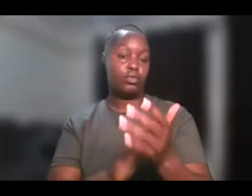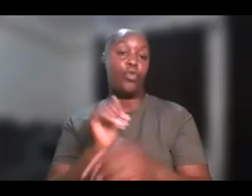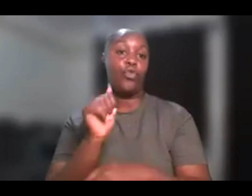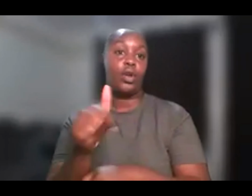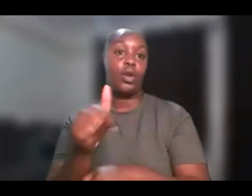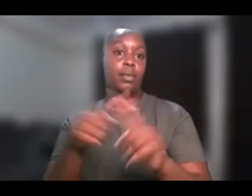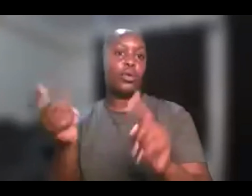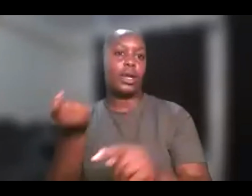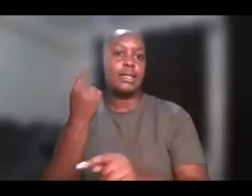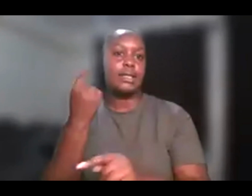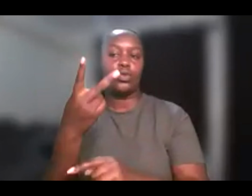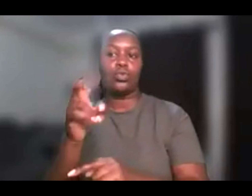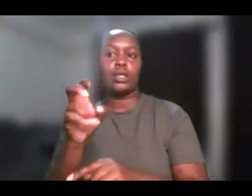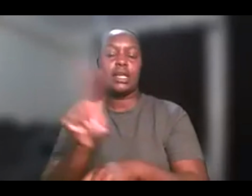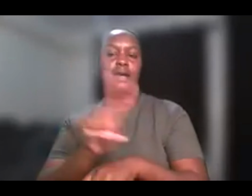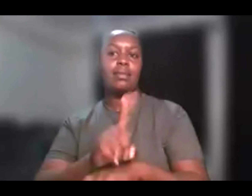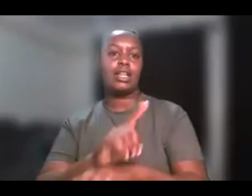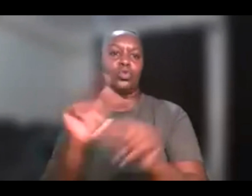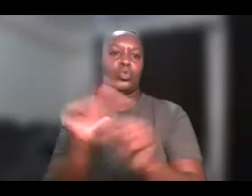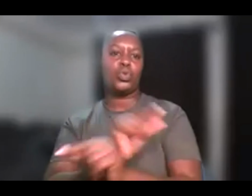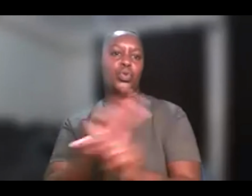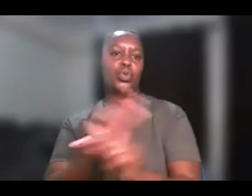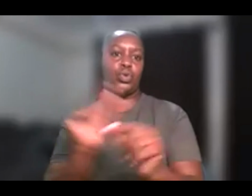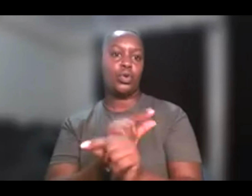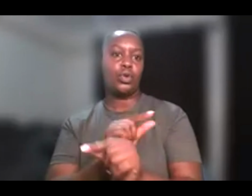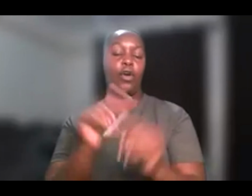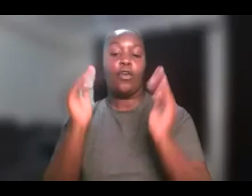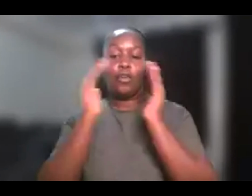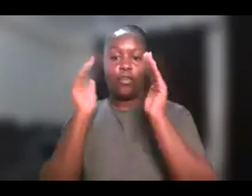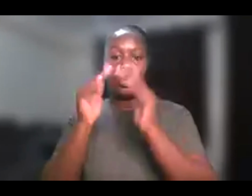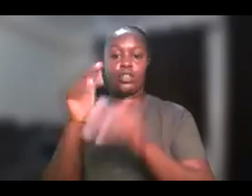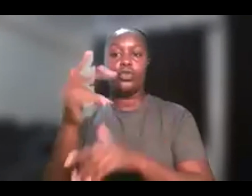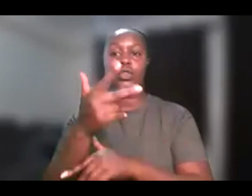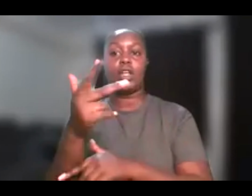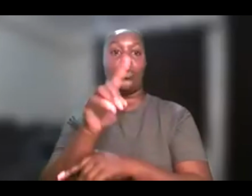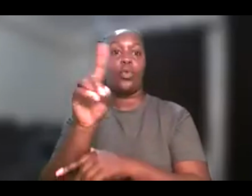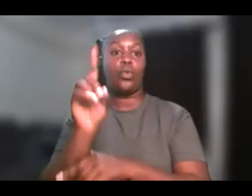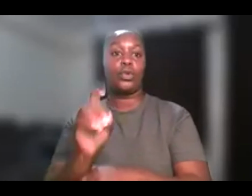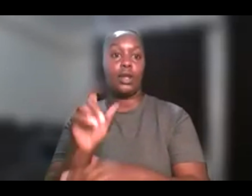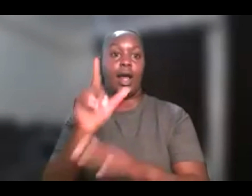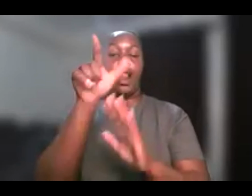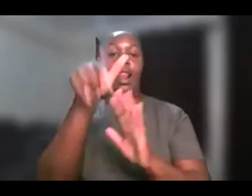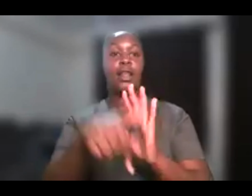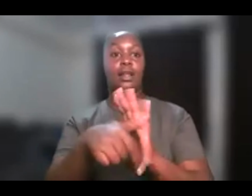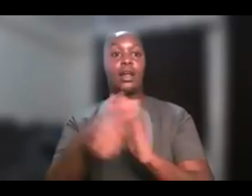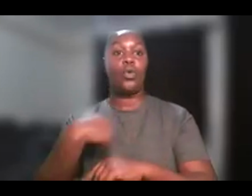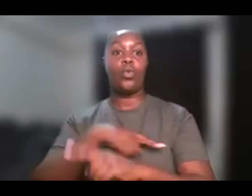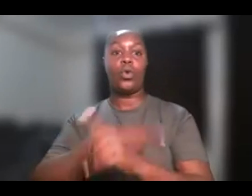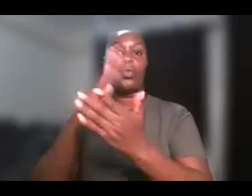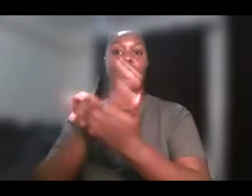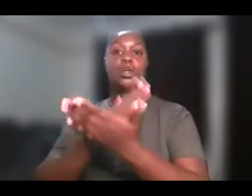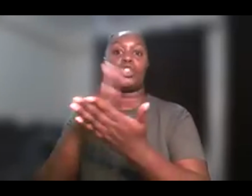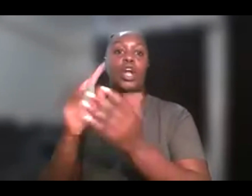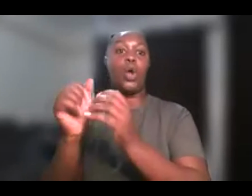very short time. So focus on the 3 questions. Later on, we will share with everyone because we really want to